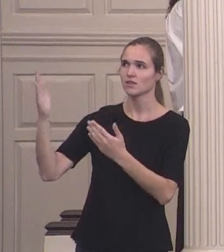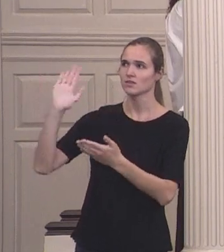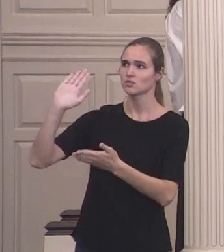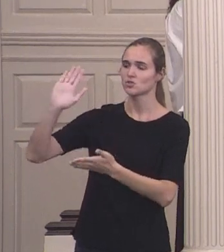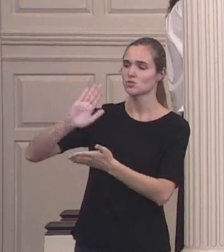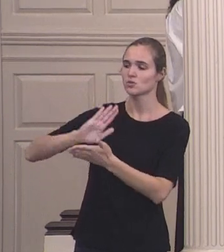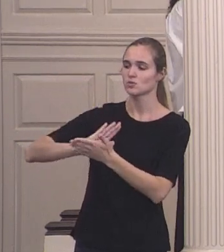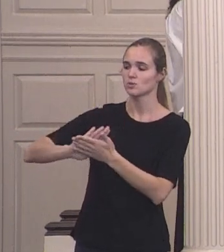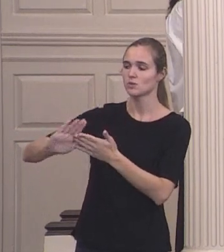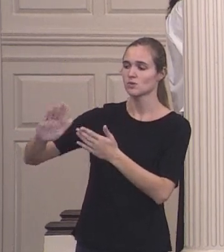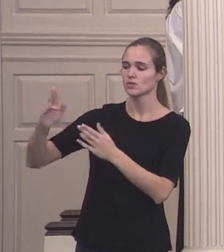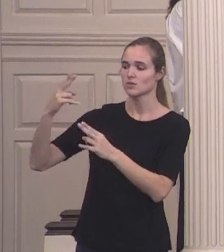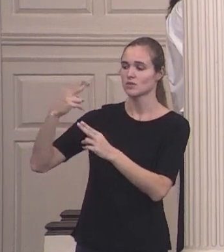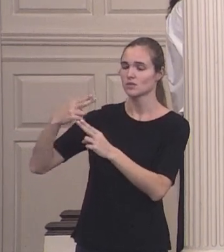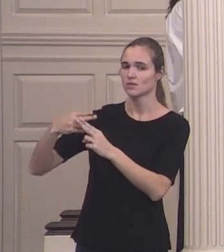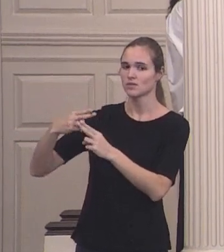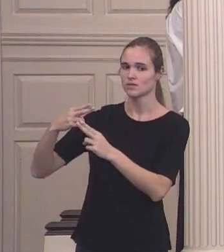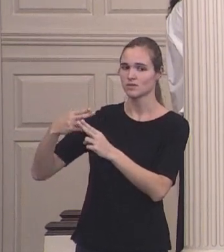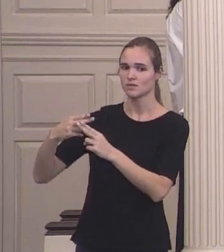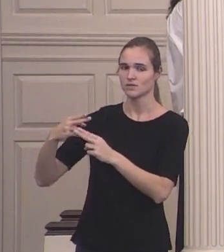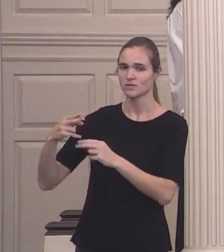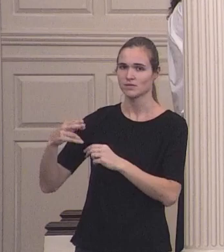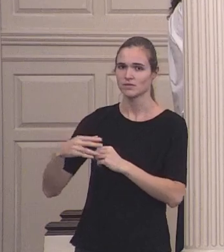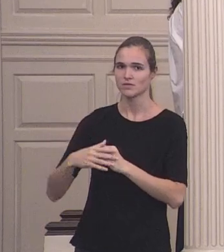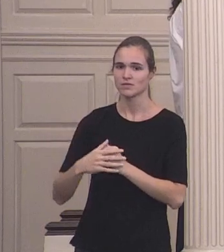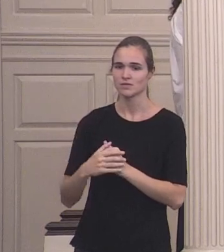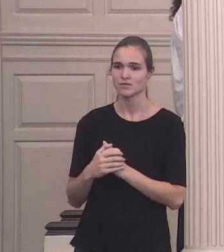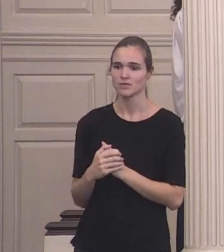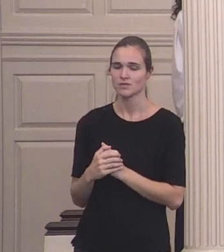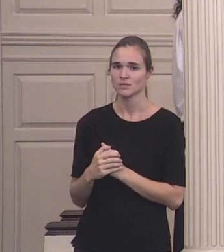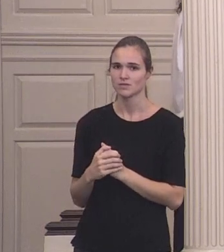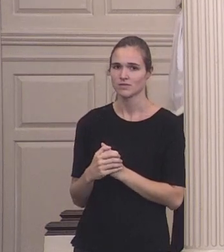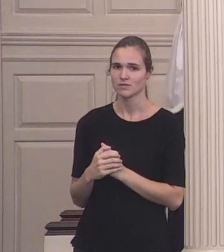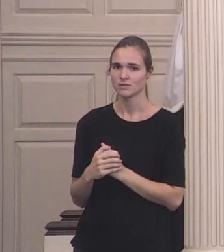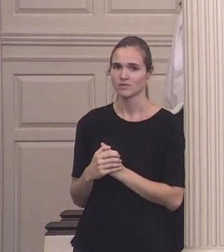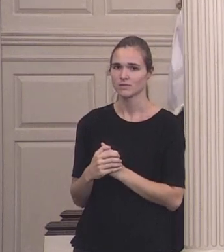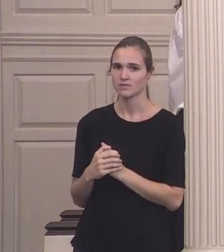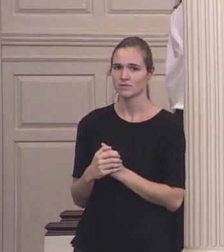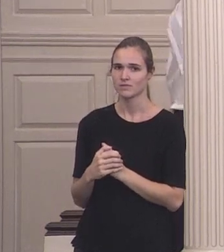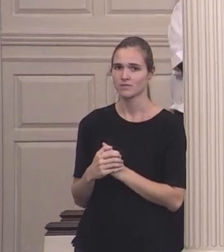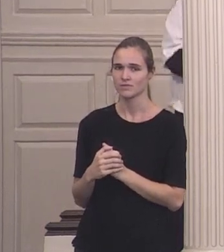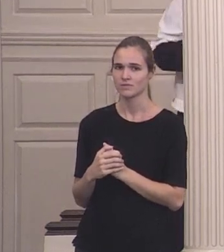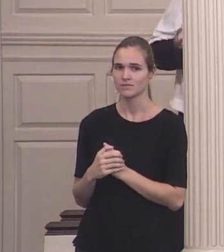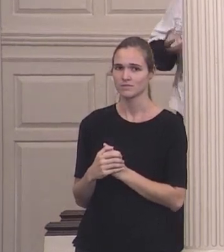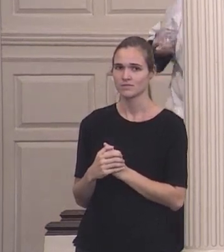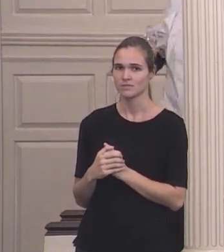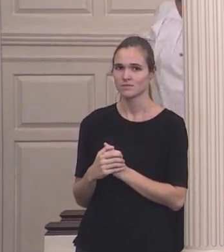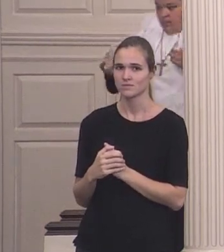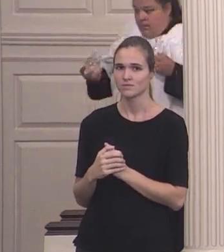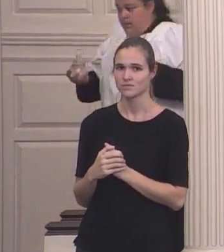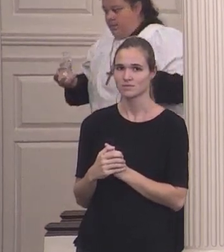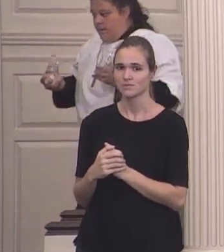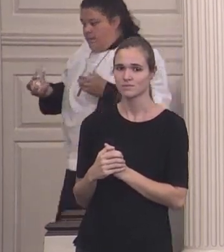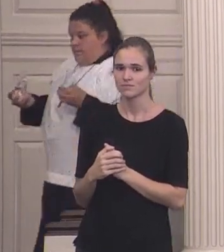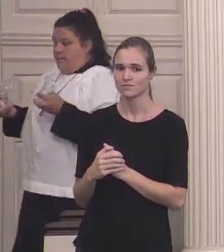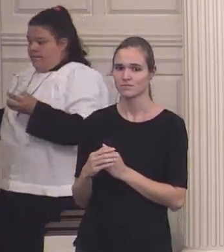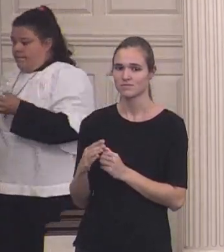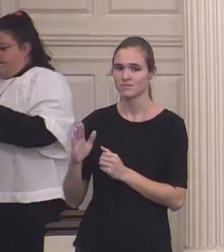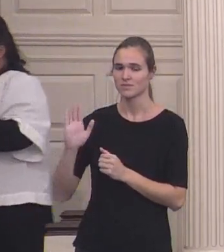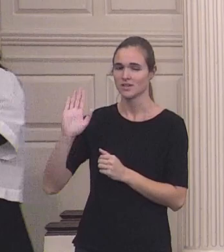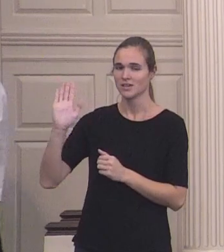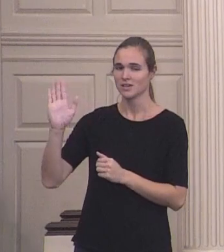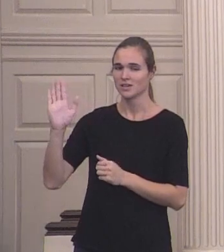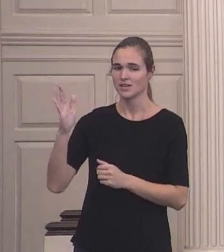name. His anger lasts a moment, his favor all through life.